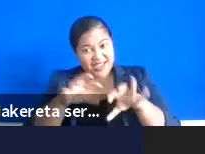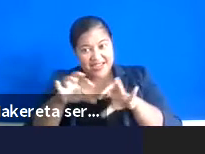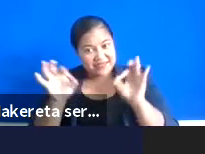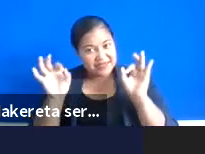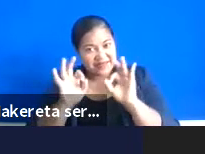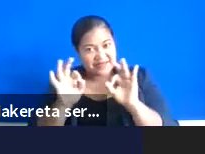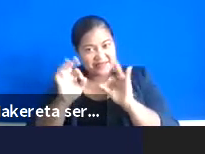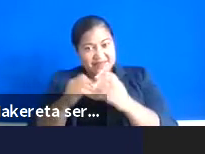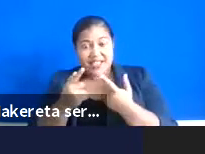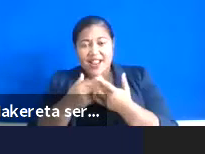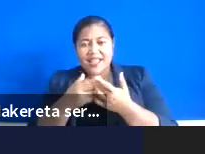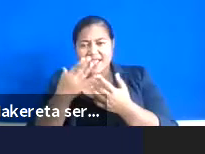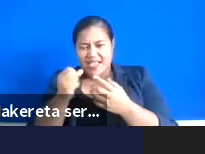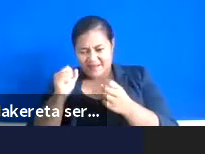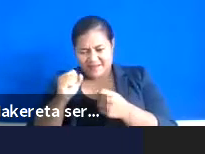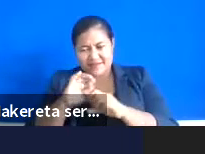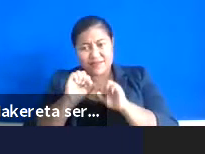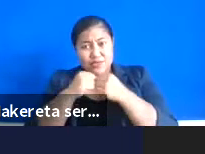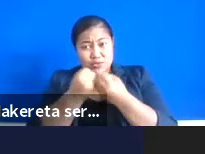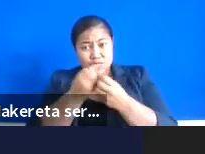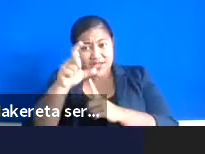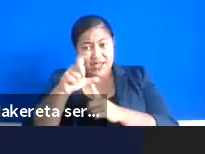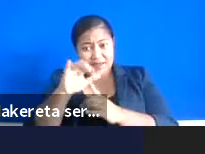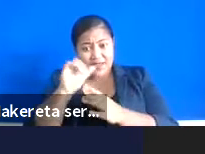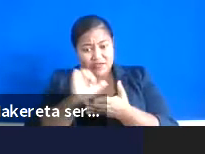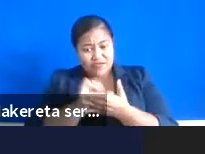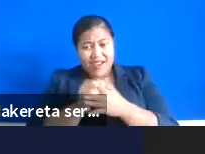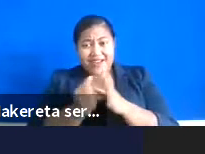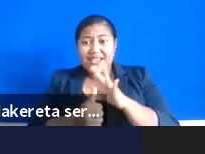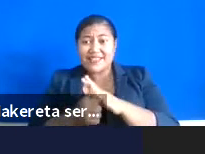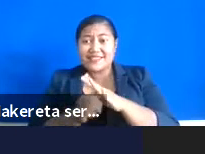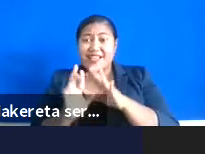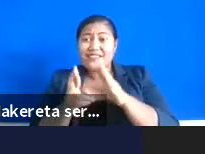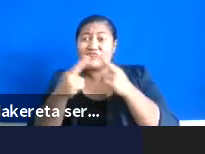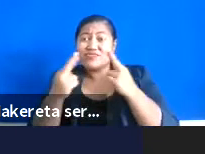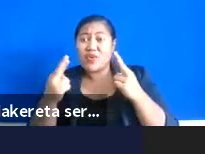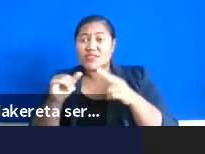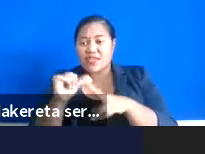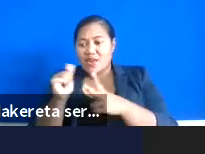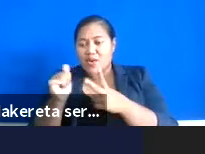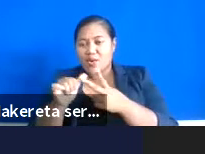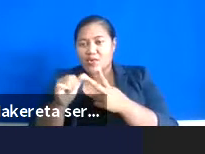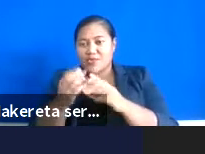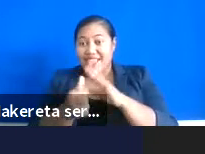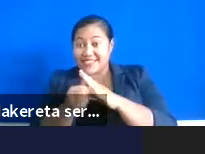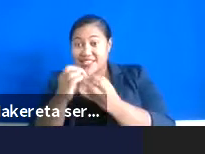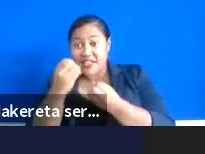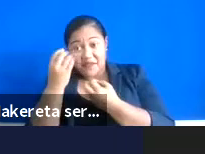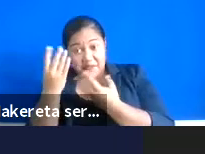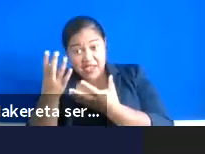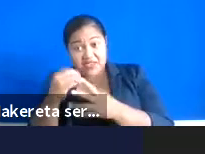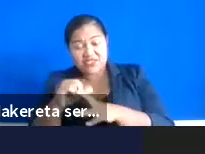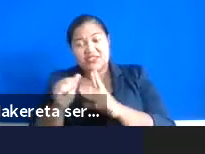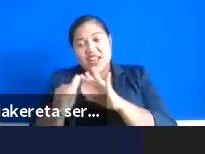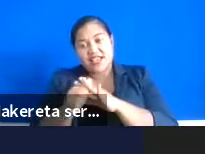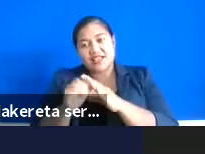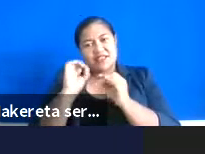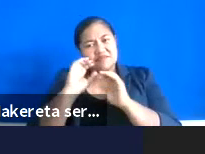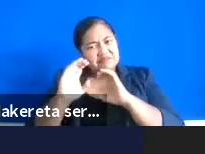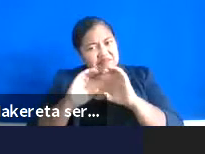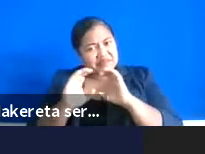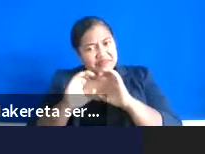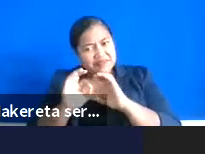social capital rights of access to resources as well as access to information access to communications and access to government